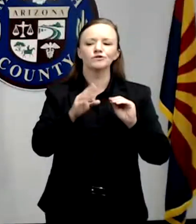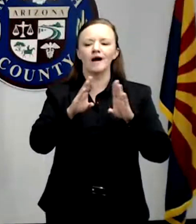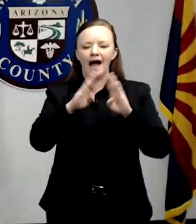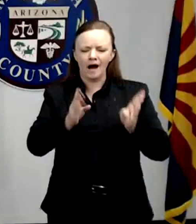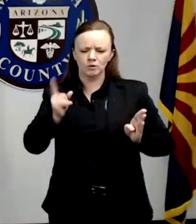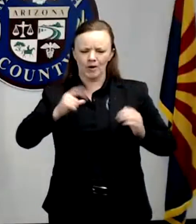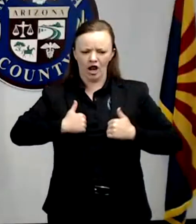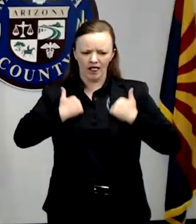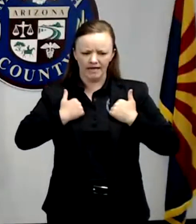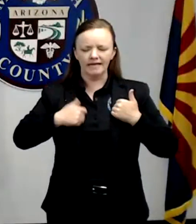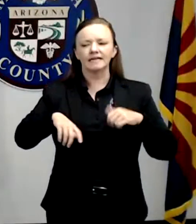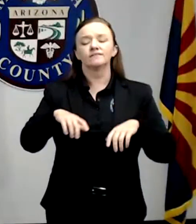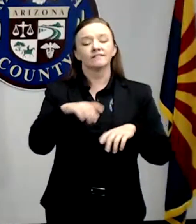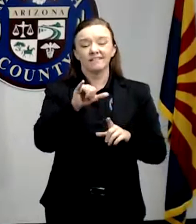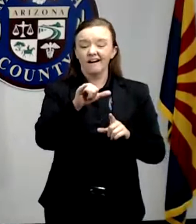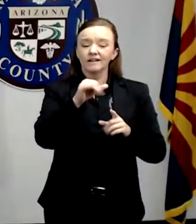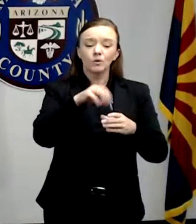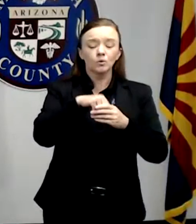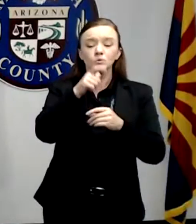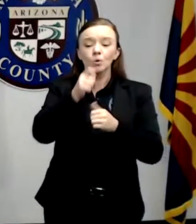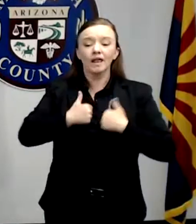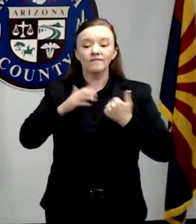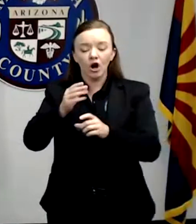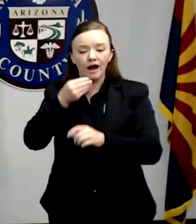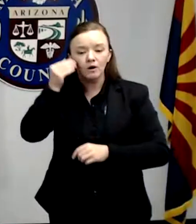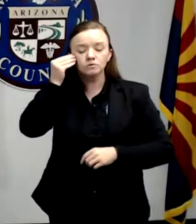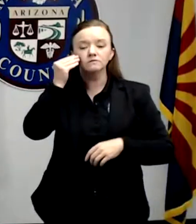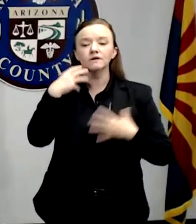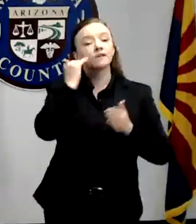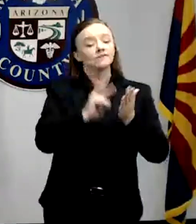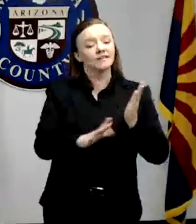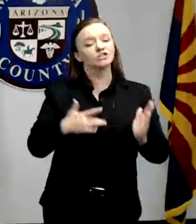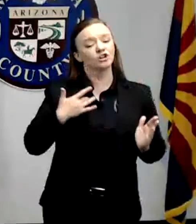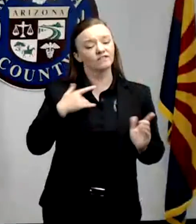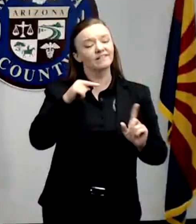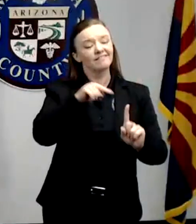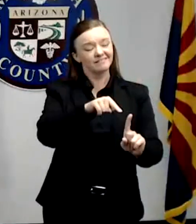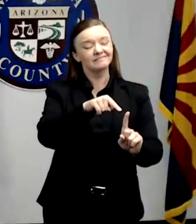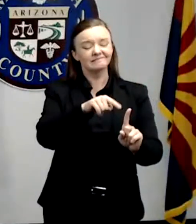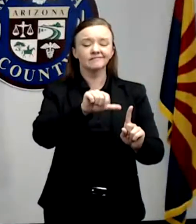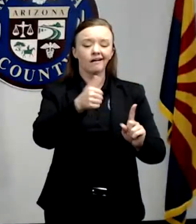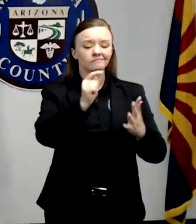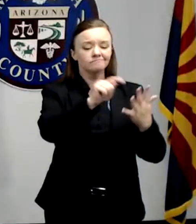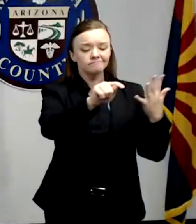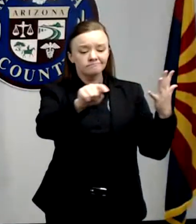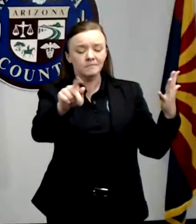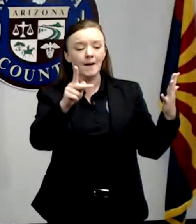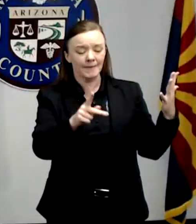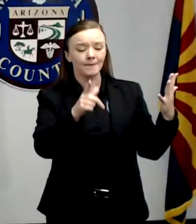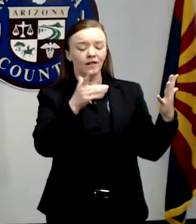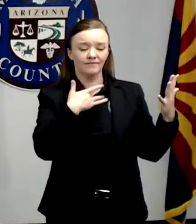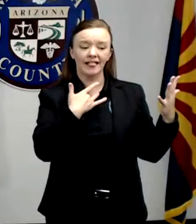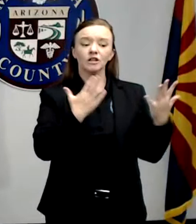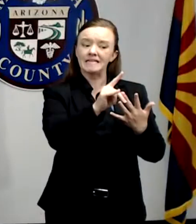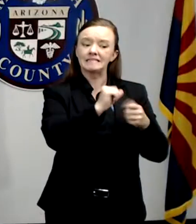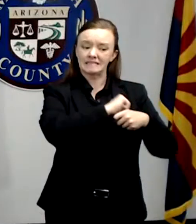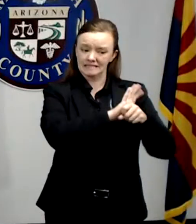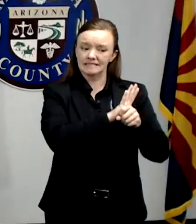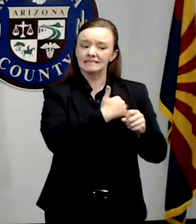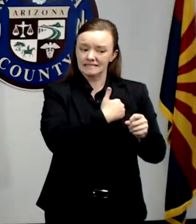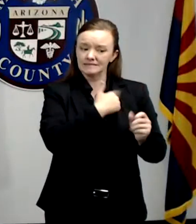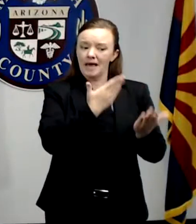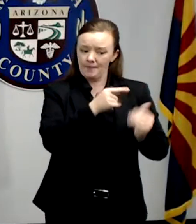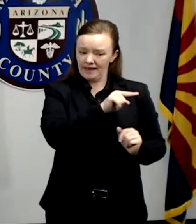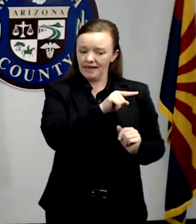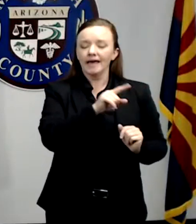contacts, healthcare workers, and anyone who may have treated COVID-19 are then called by that same